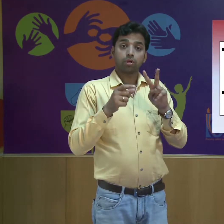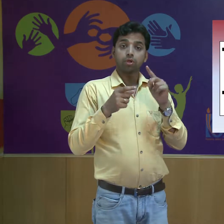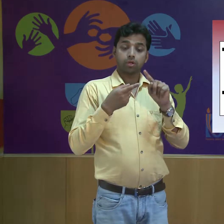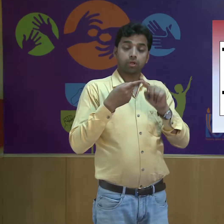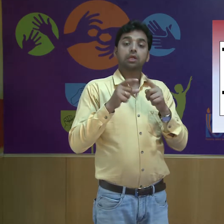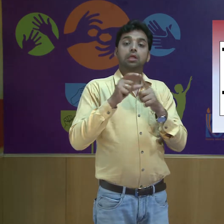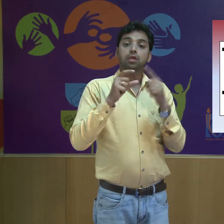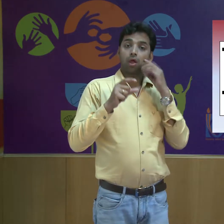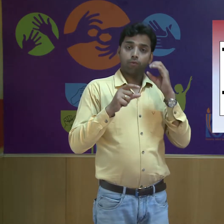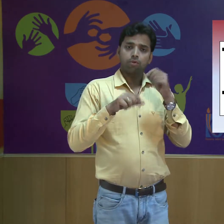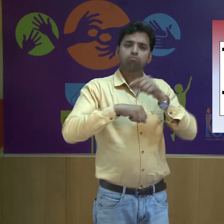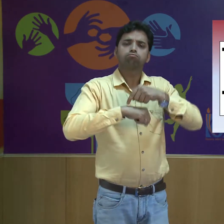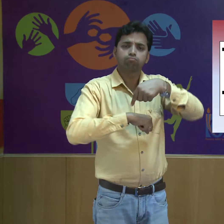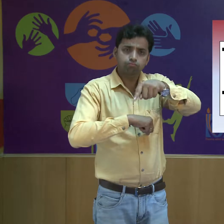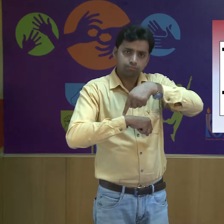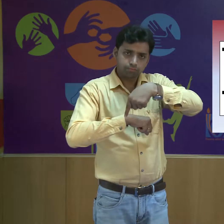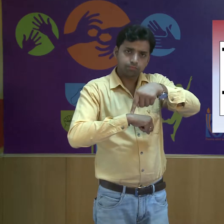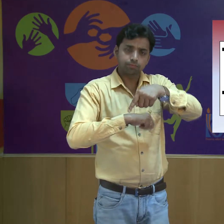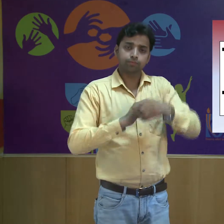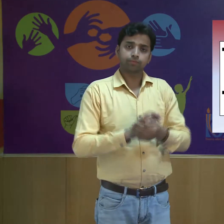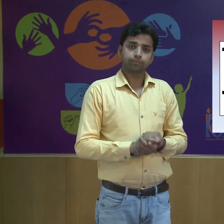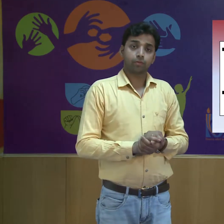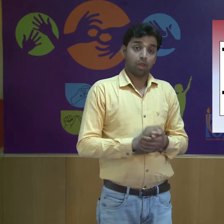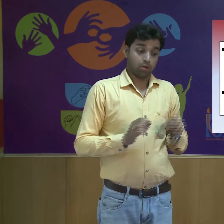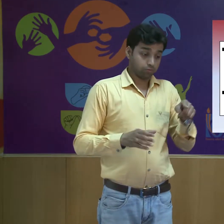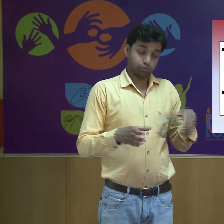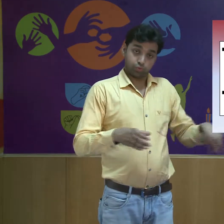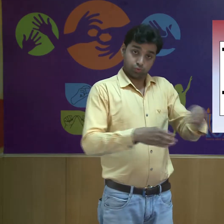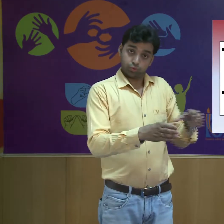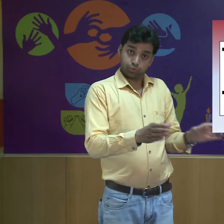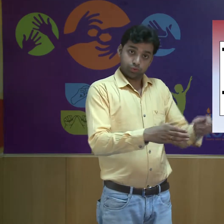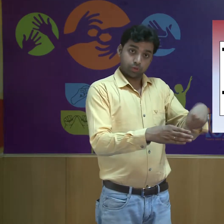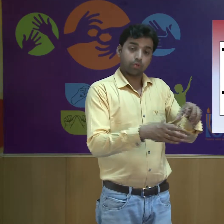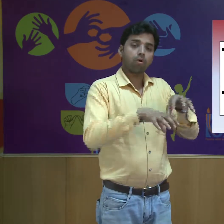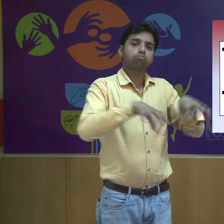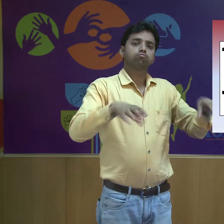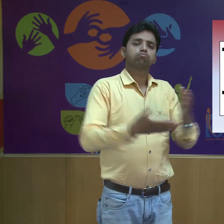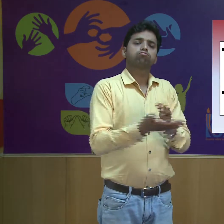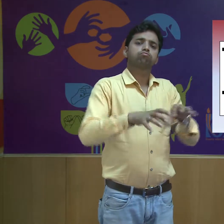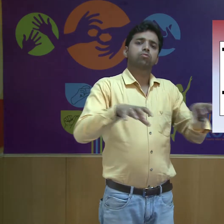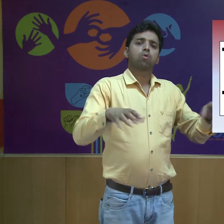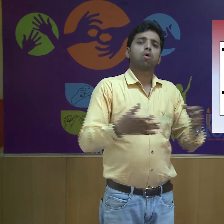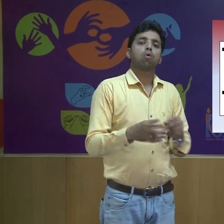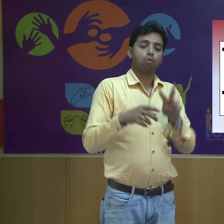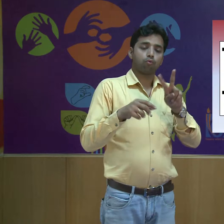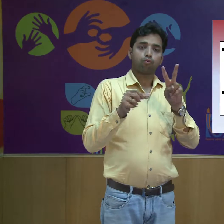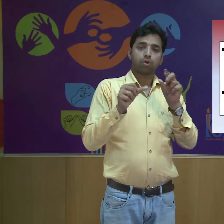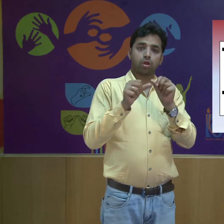In Vedic period, society was divided on the basis of Varna, that